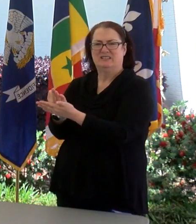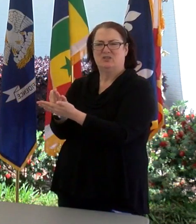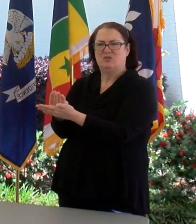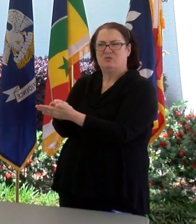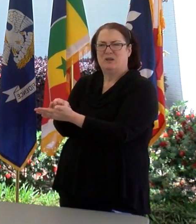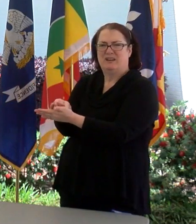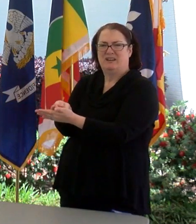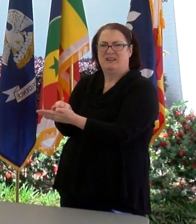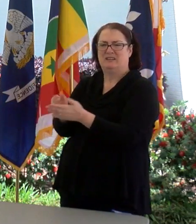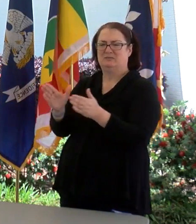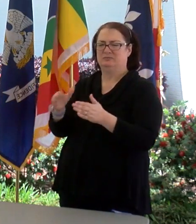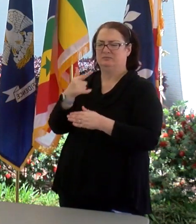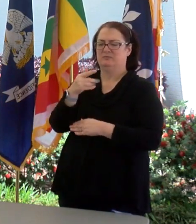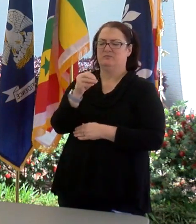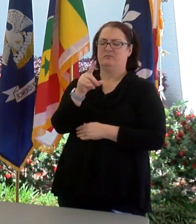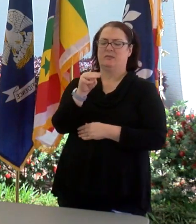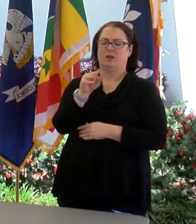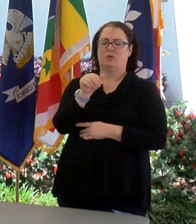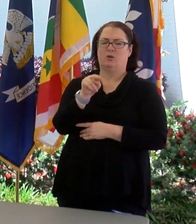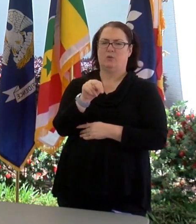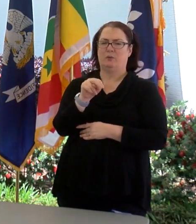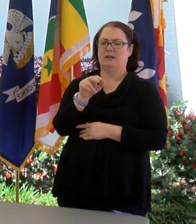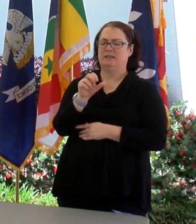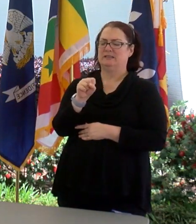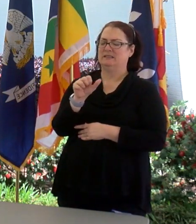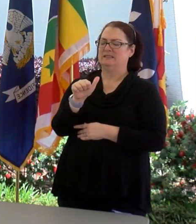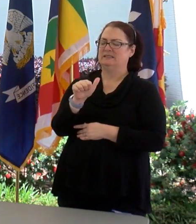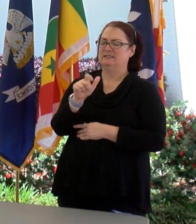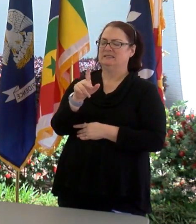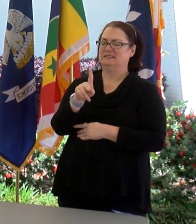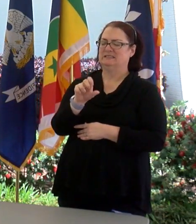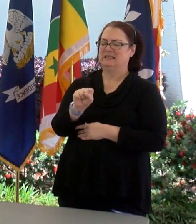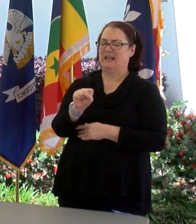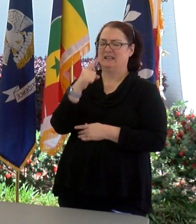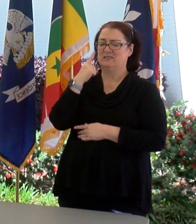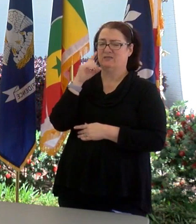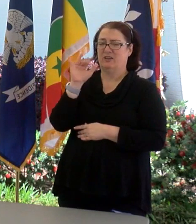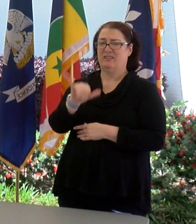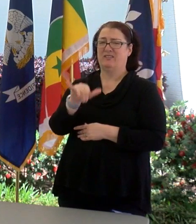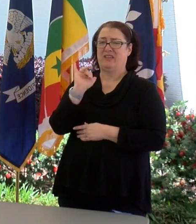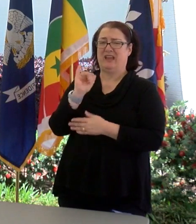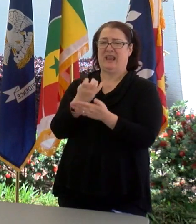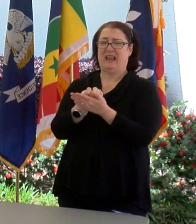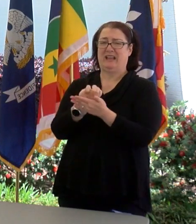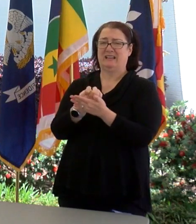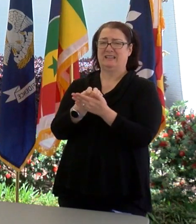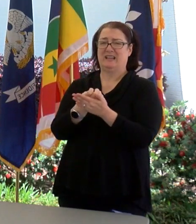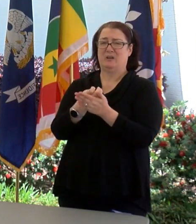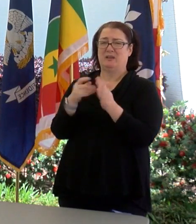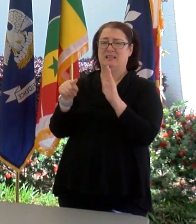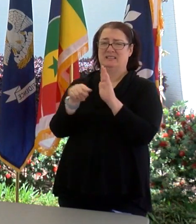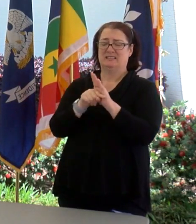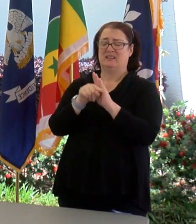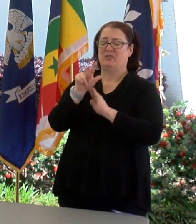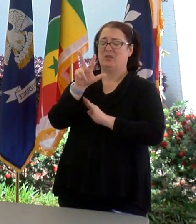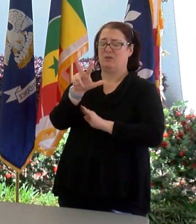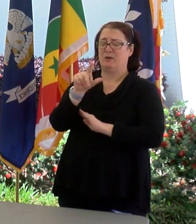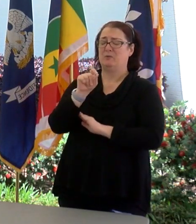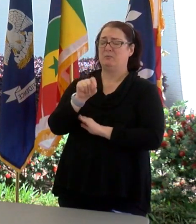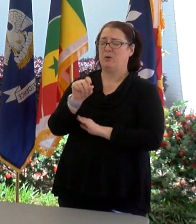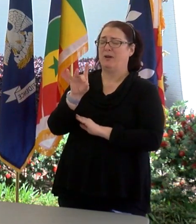Goldman Sachs has estimated that the federal deficit for 2020 will be $3.8 trillion.